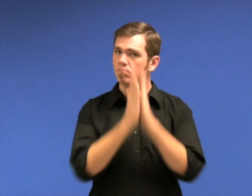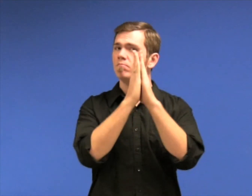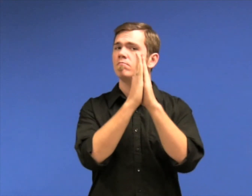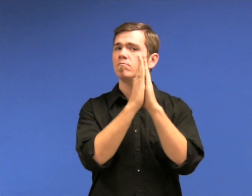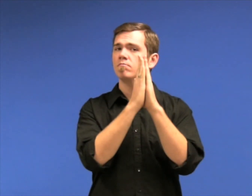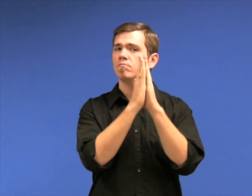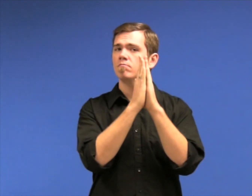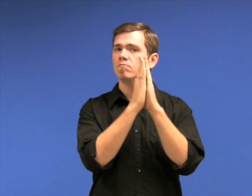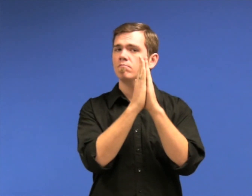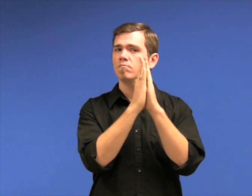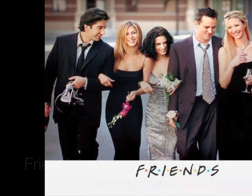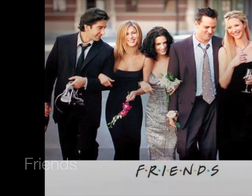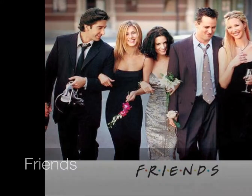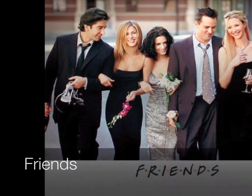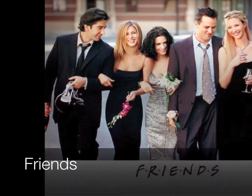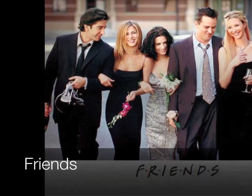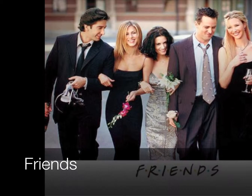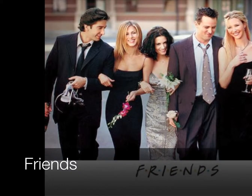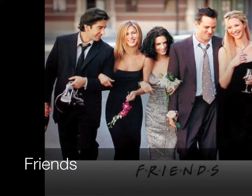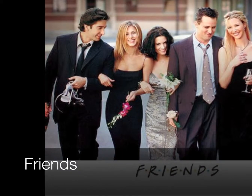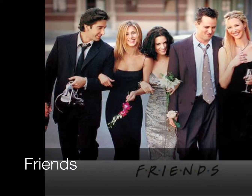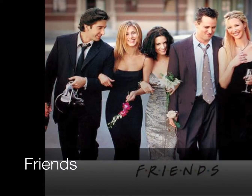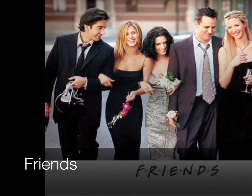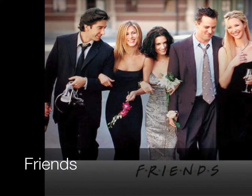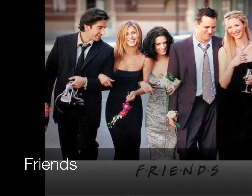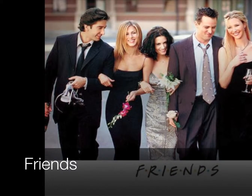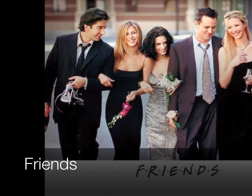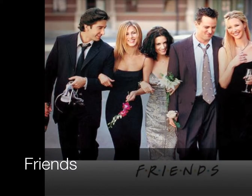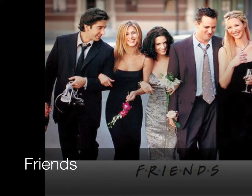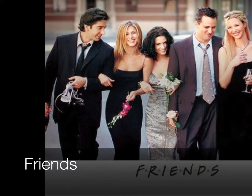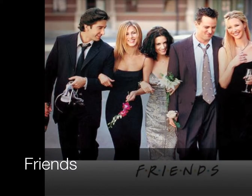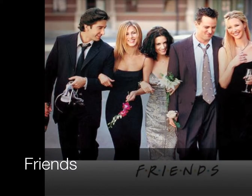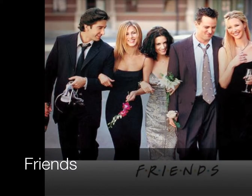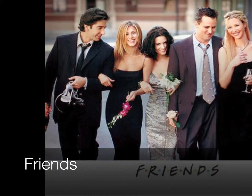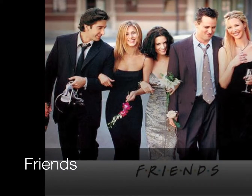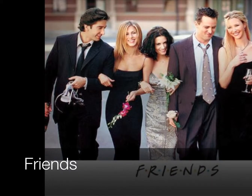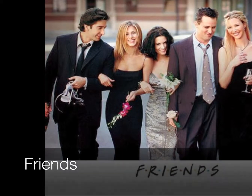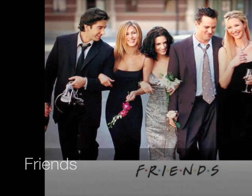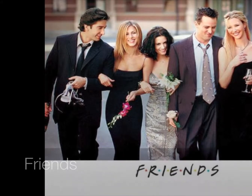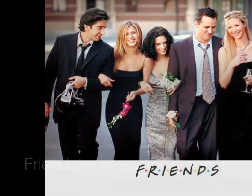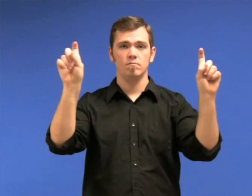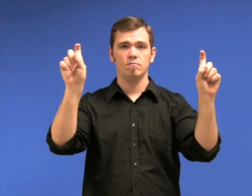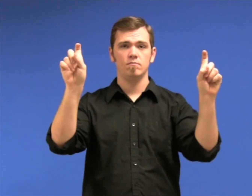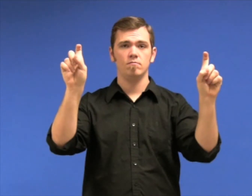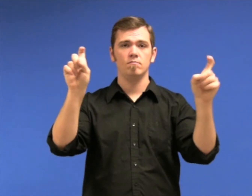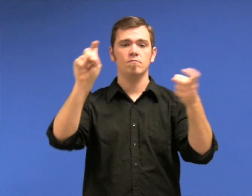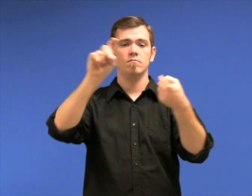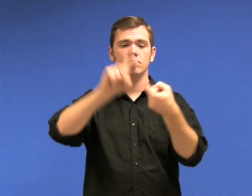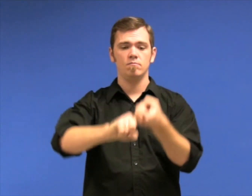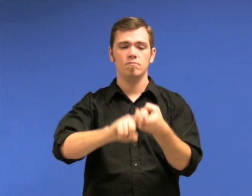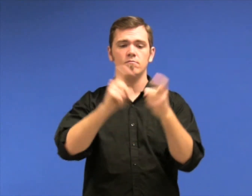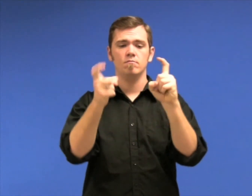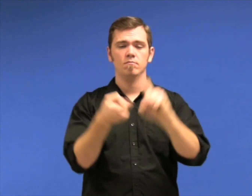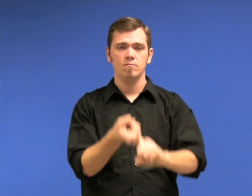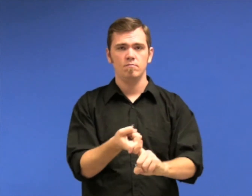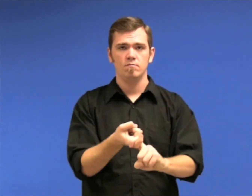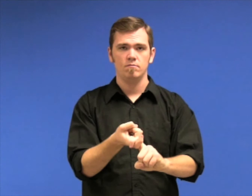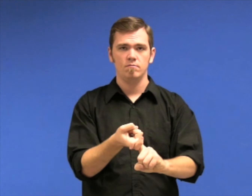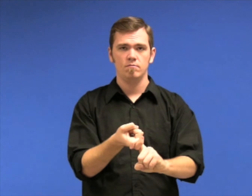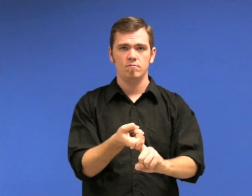Back together. Now friends, the sign for friends is two X hands and it bounces.